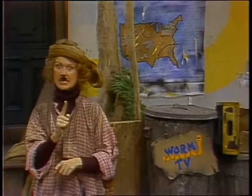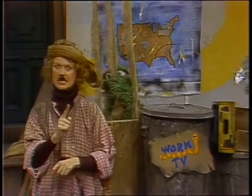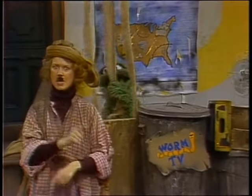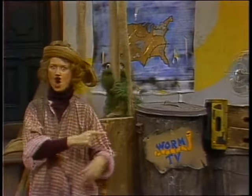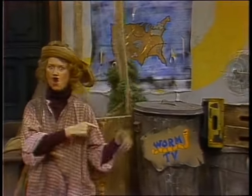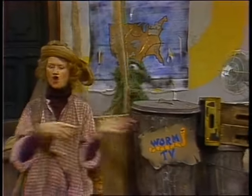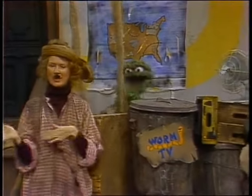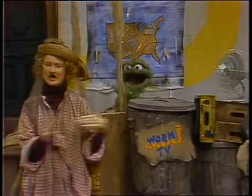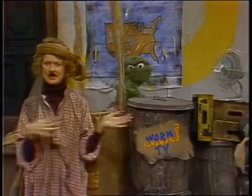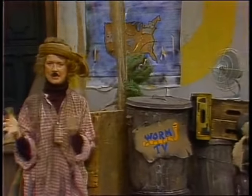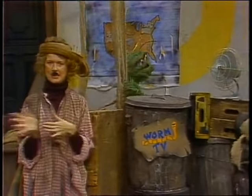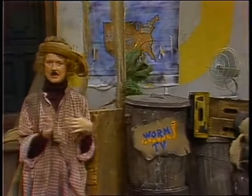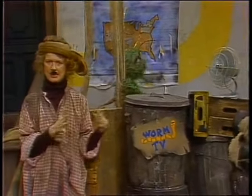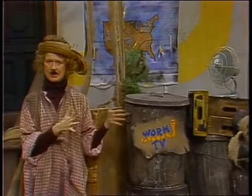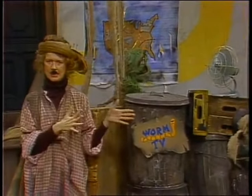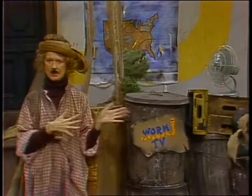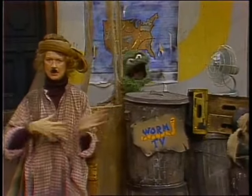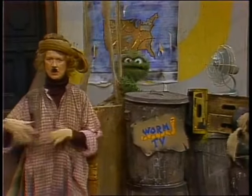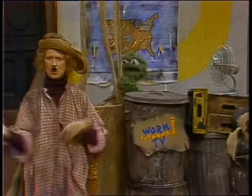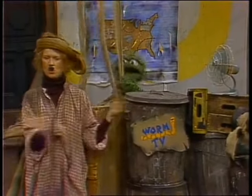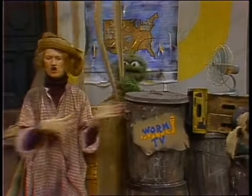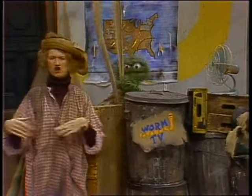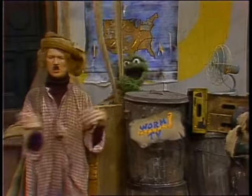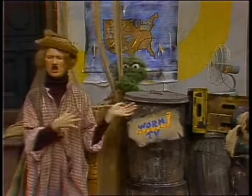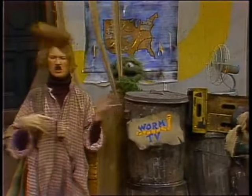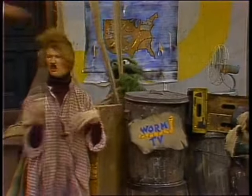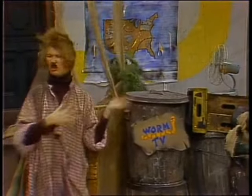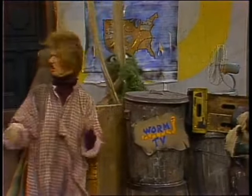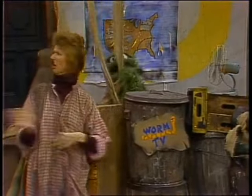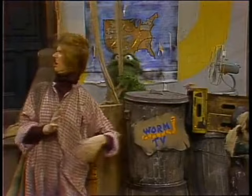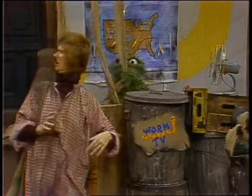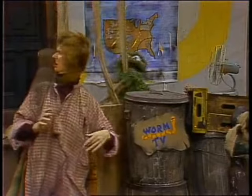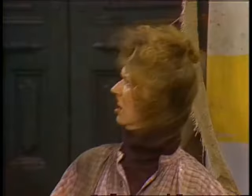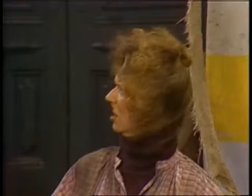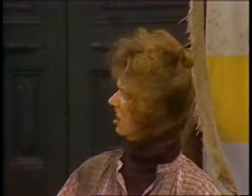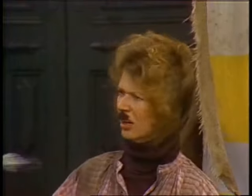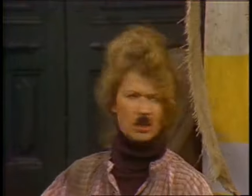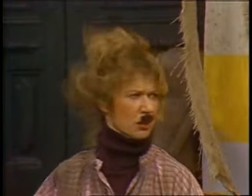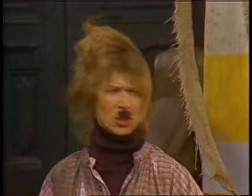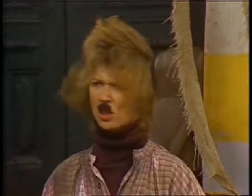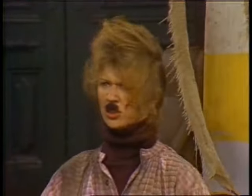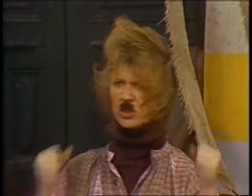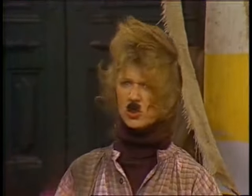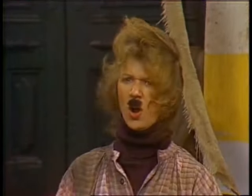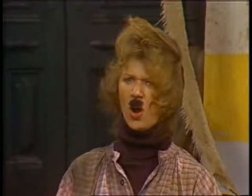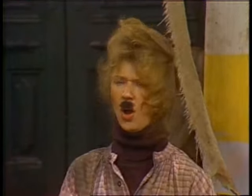windy. Yes, the old wind is going to start to blow. I'm talking hurricane force here.